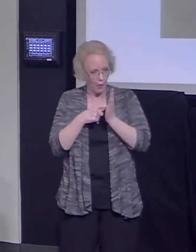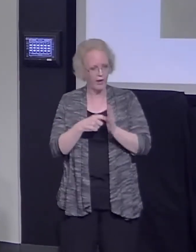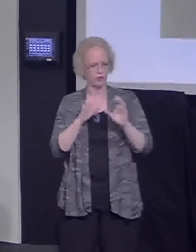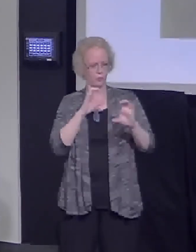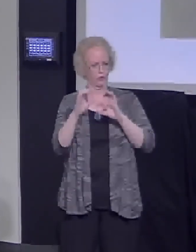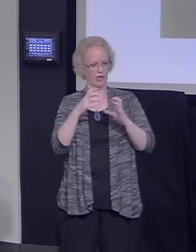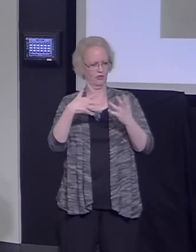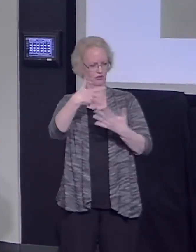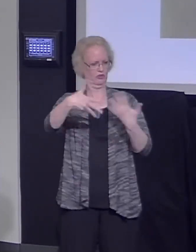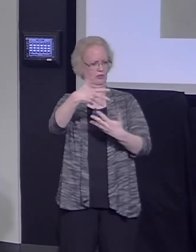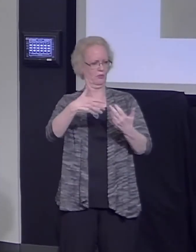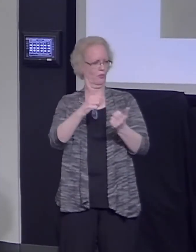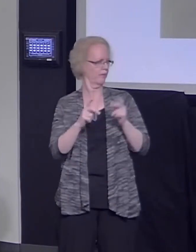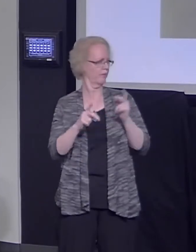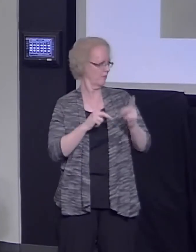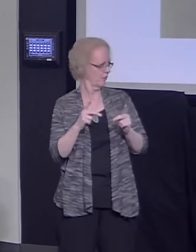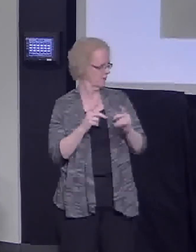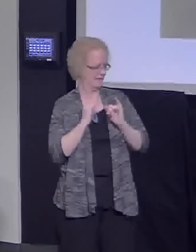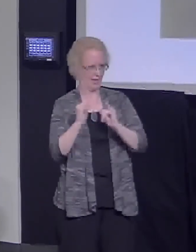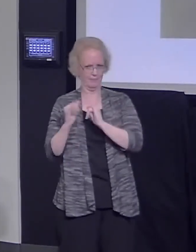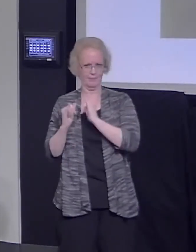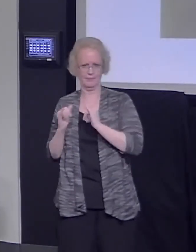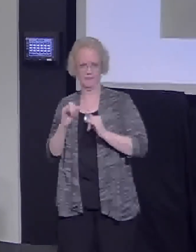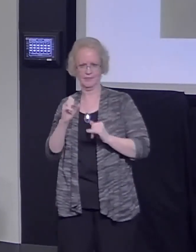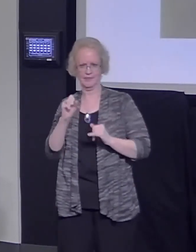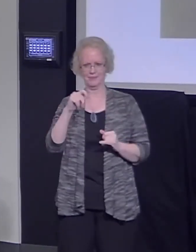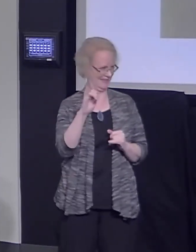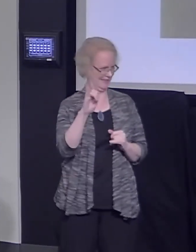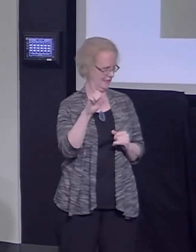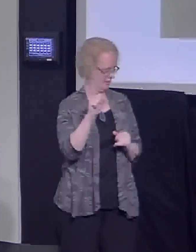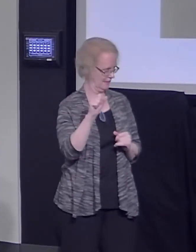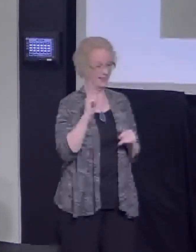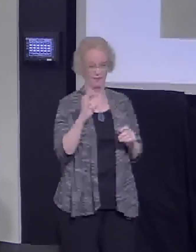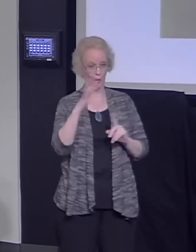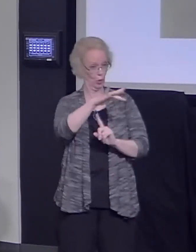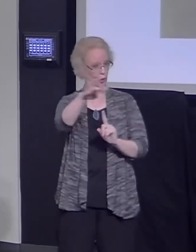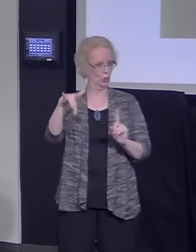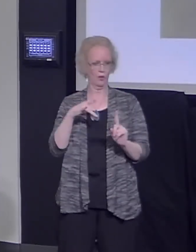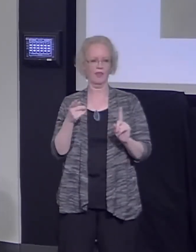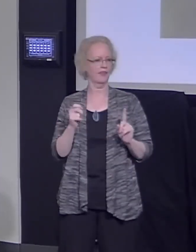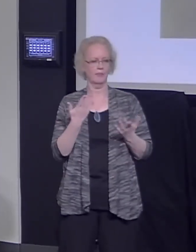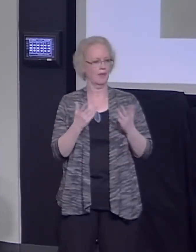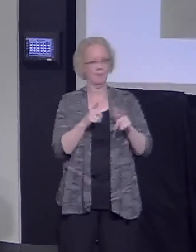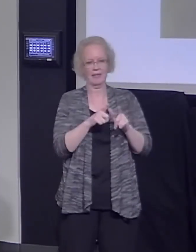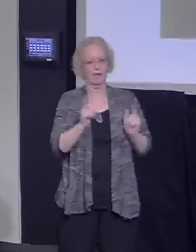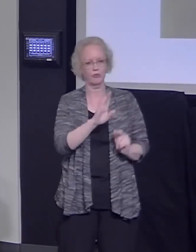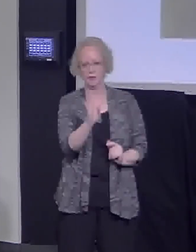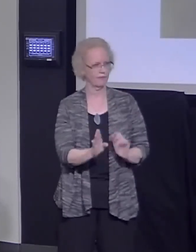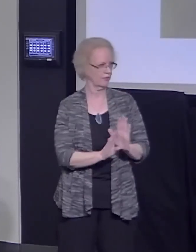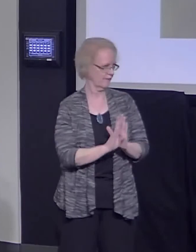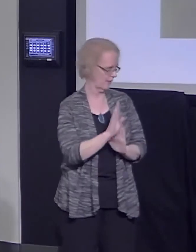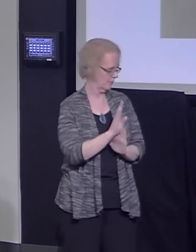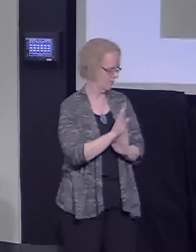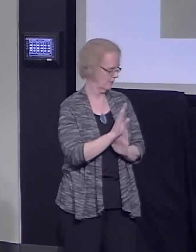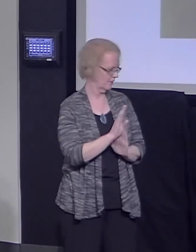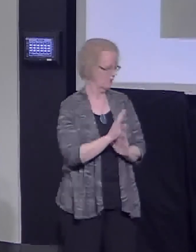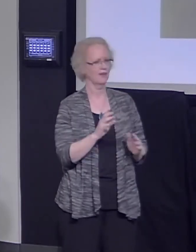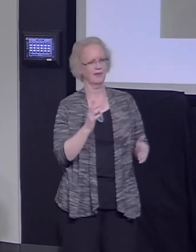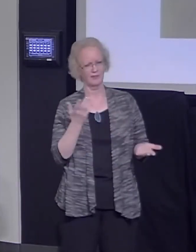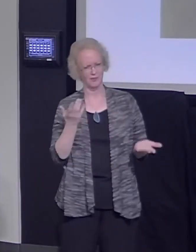species. And if there's nobody there to communicate with, it might not ever develop. So this is a